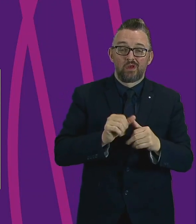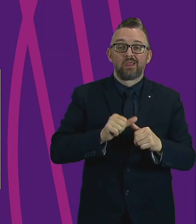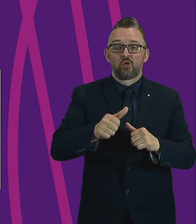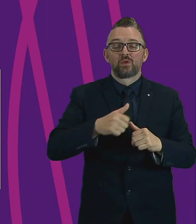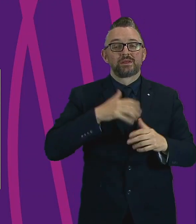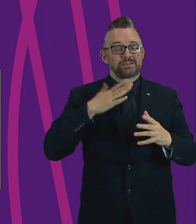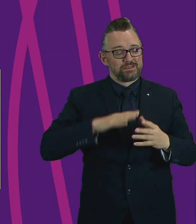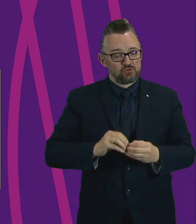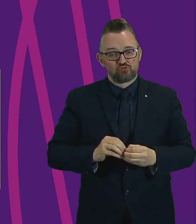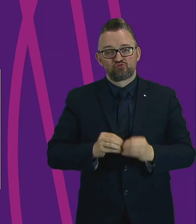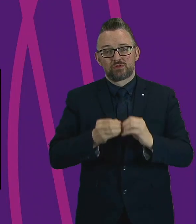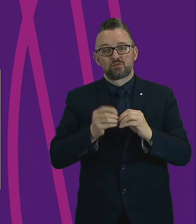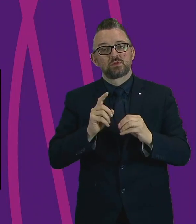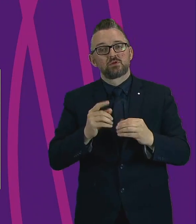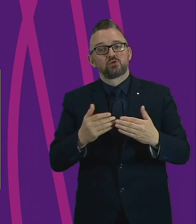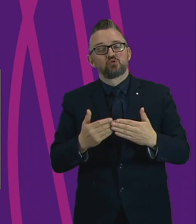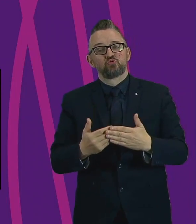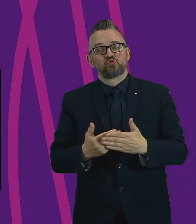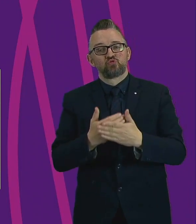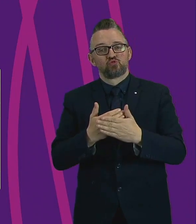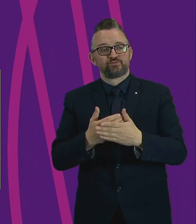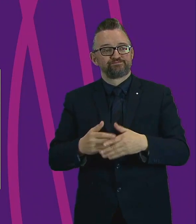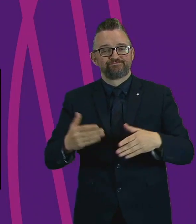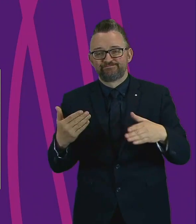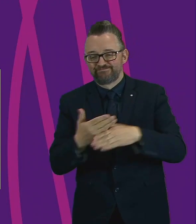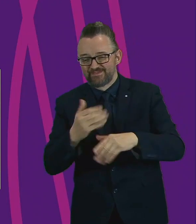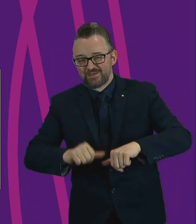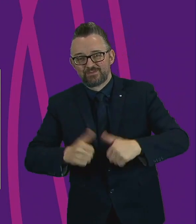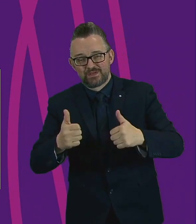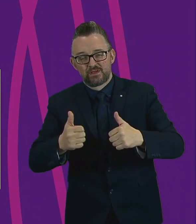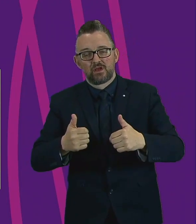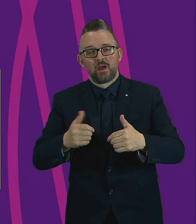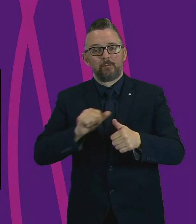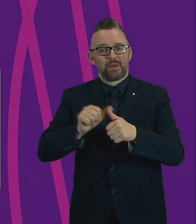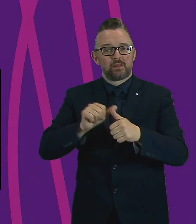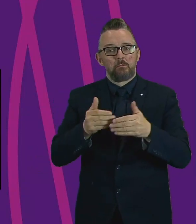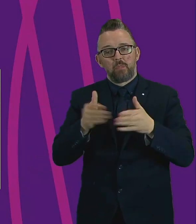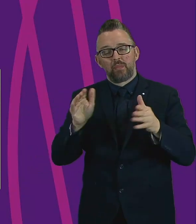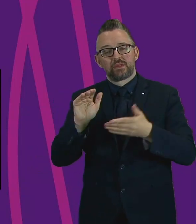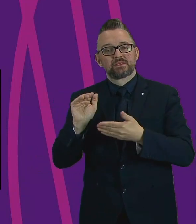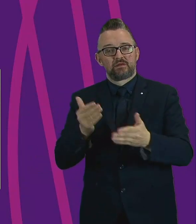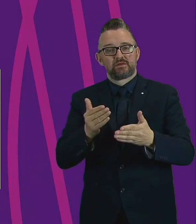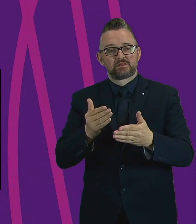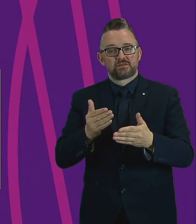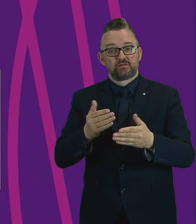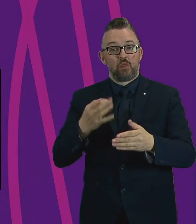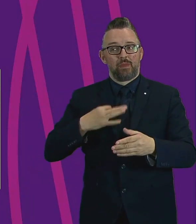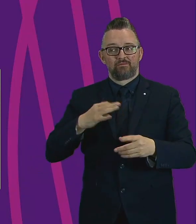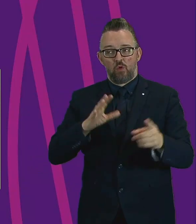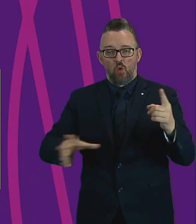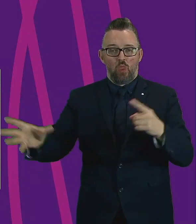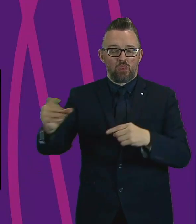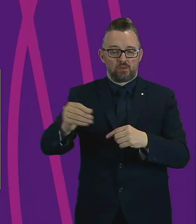by creating a more effective and more responsive public service to the benefit of every one of our citizens.